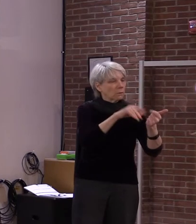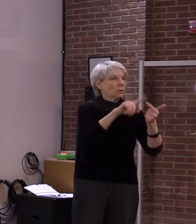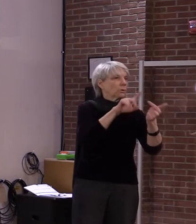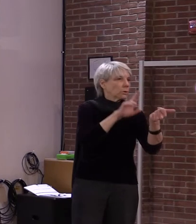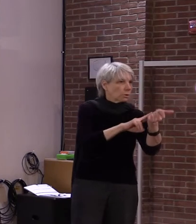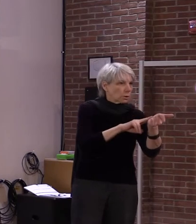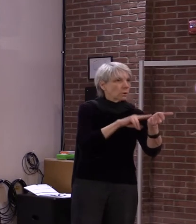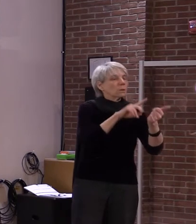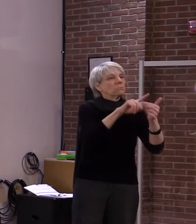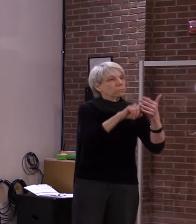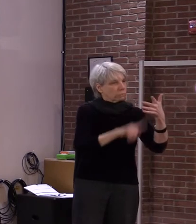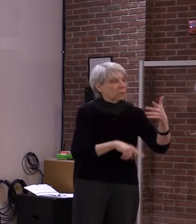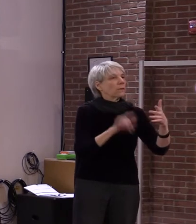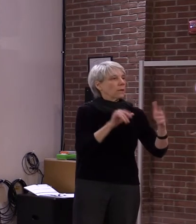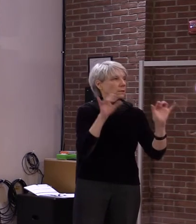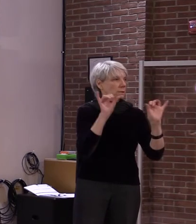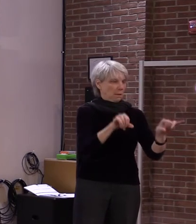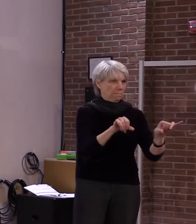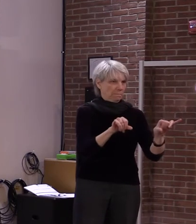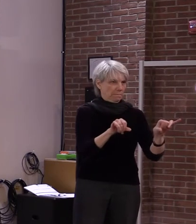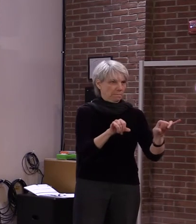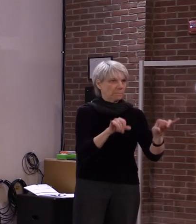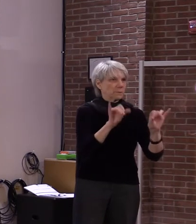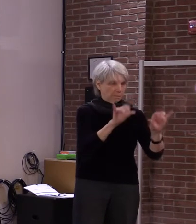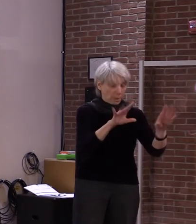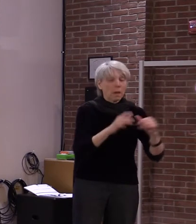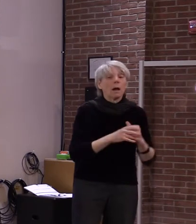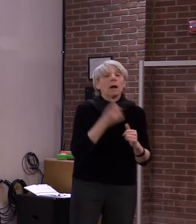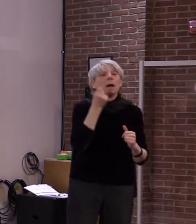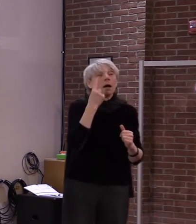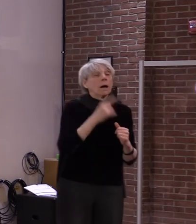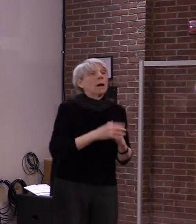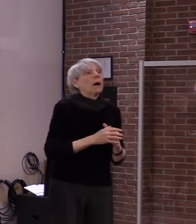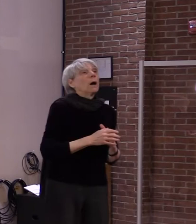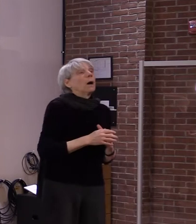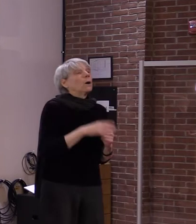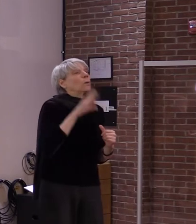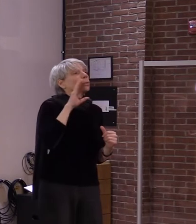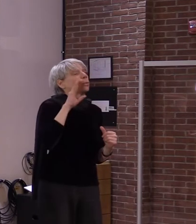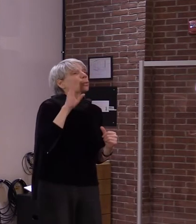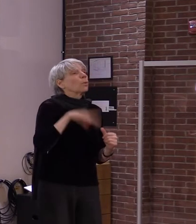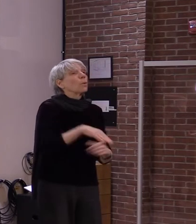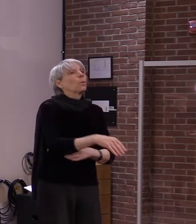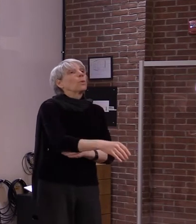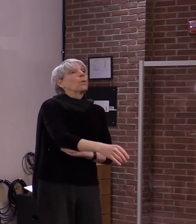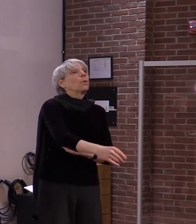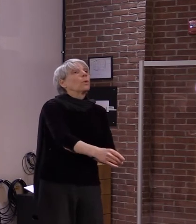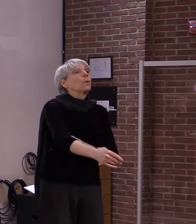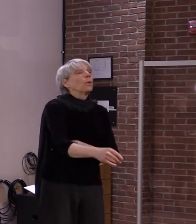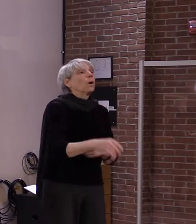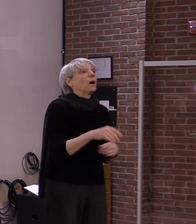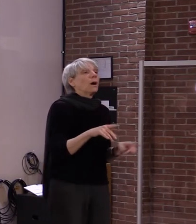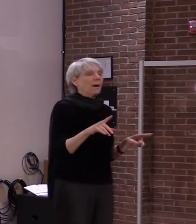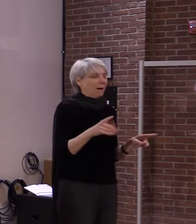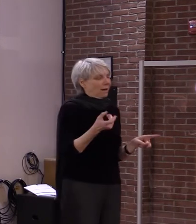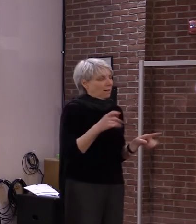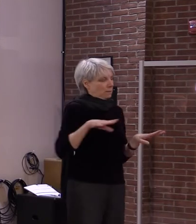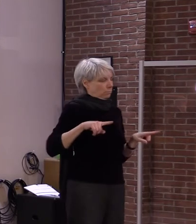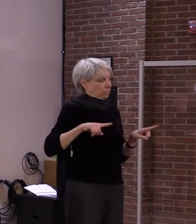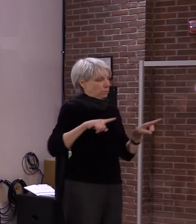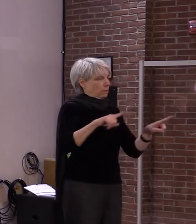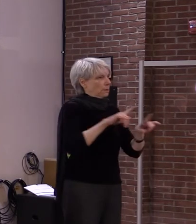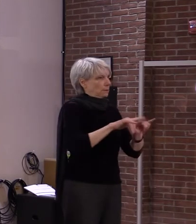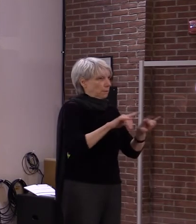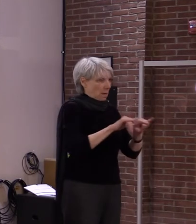eligible as we are currently experiencing there will be some overlap while we transition from one